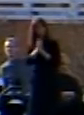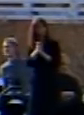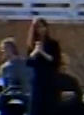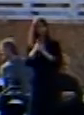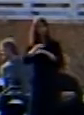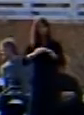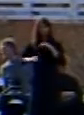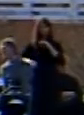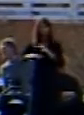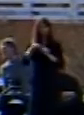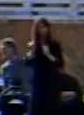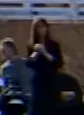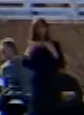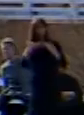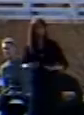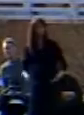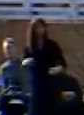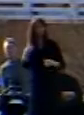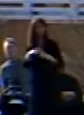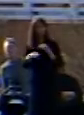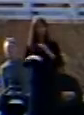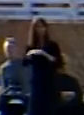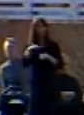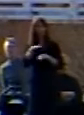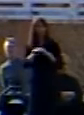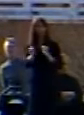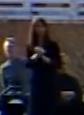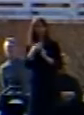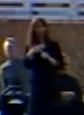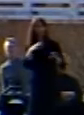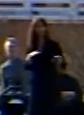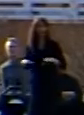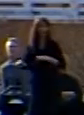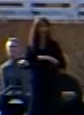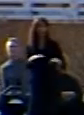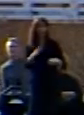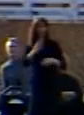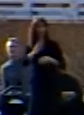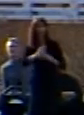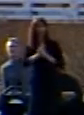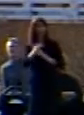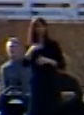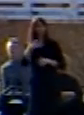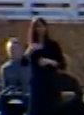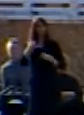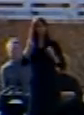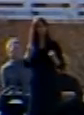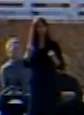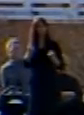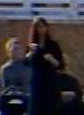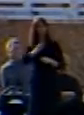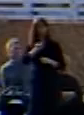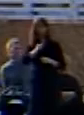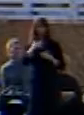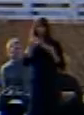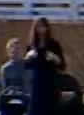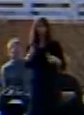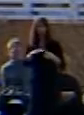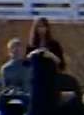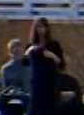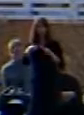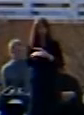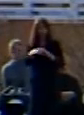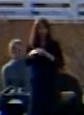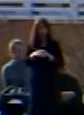become comfortable with who they are and what they do. They become secure with themselves and have no desire